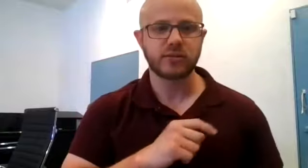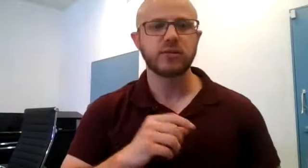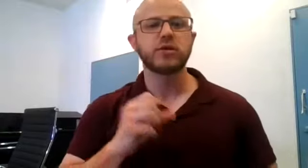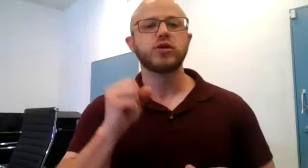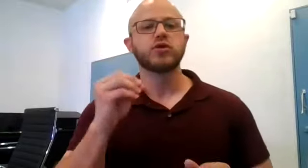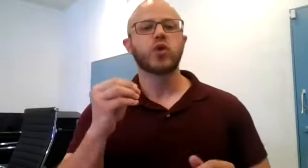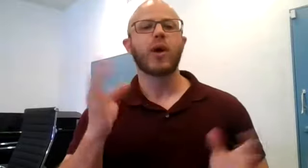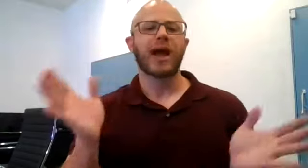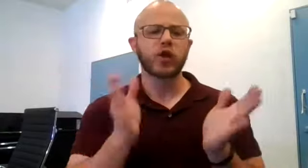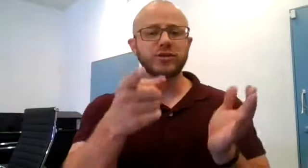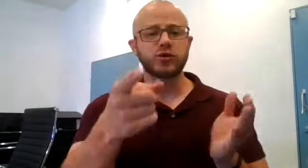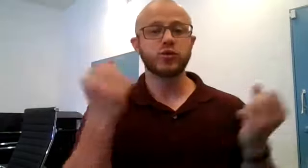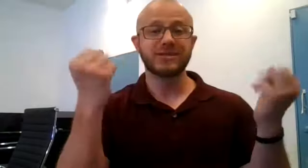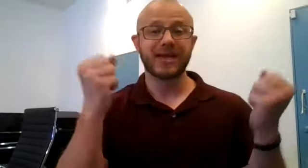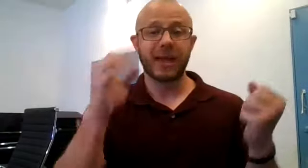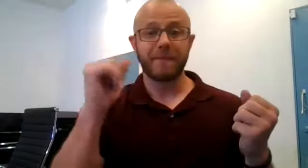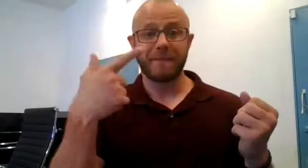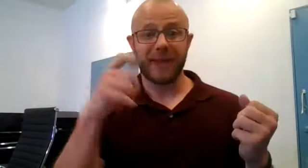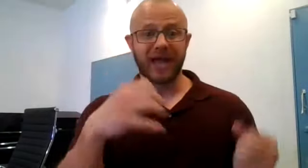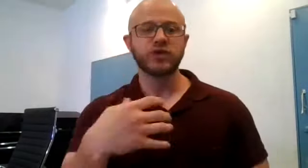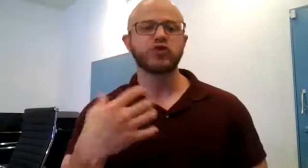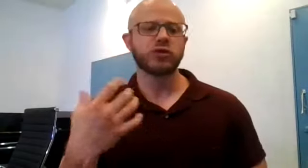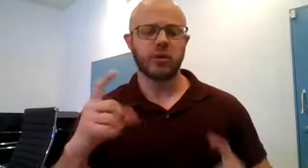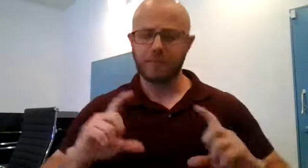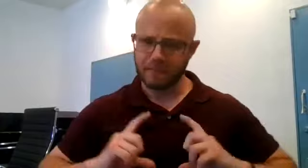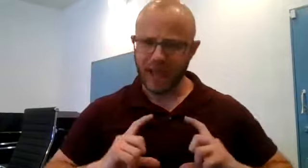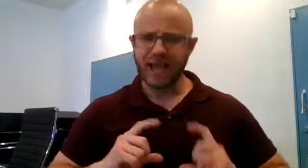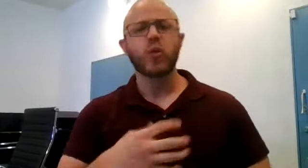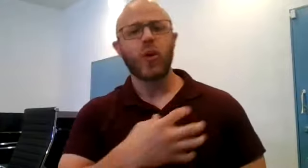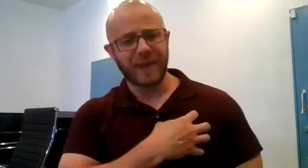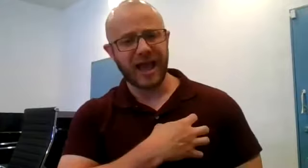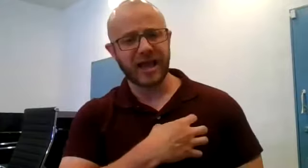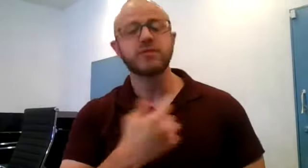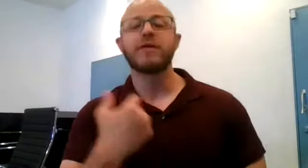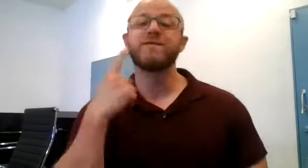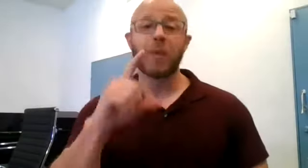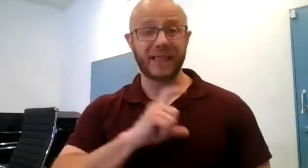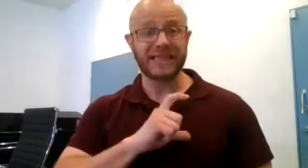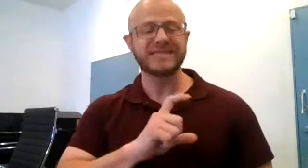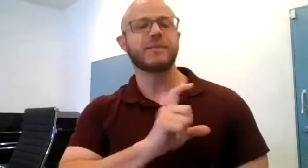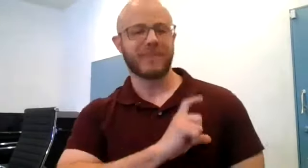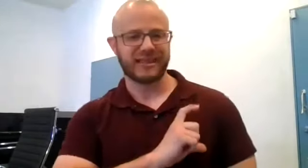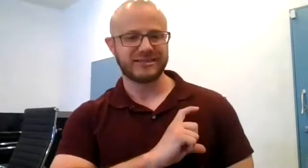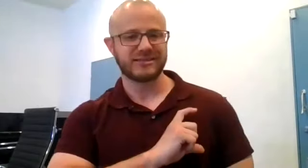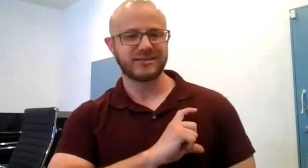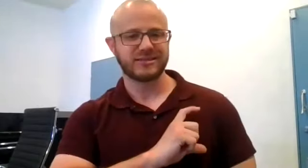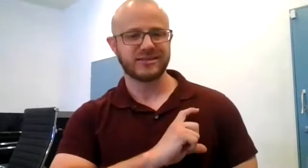doesn't define the police. So I encourage you to sign badge in the center and police this